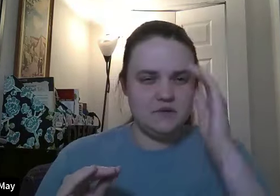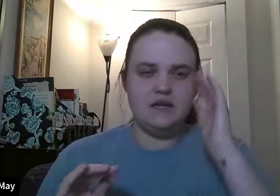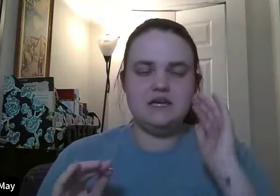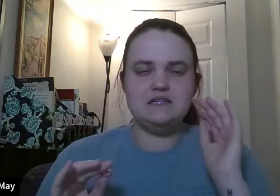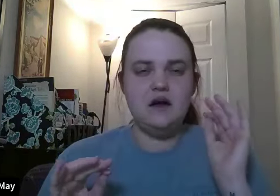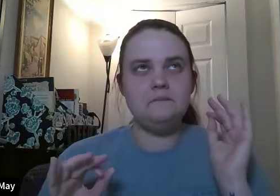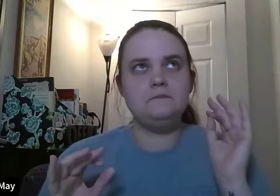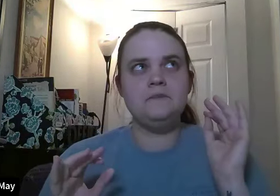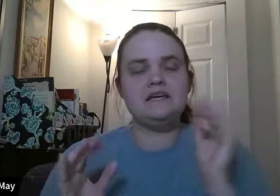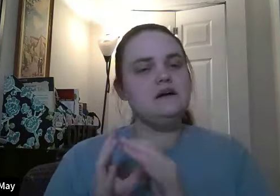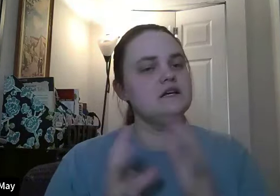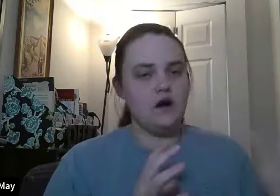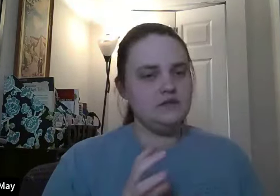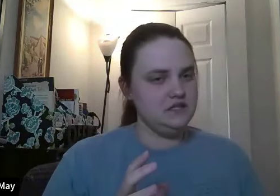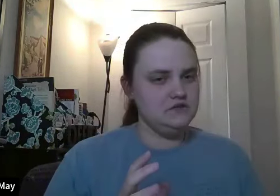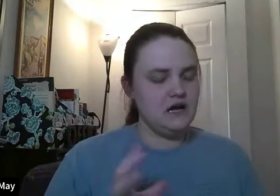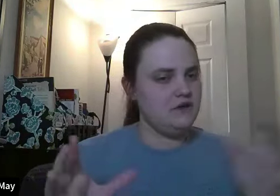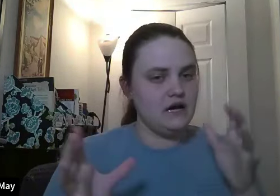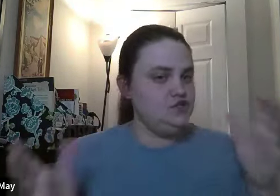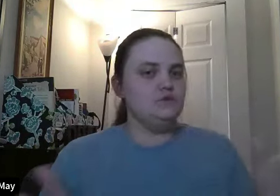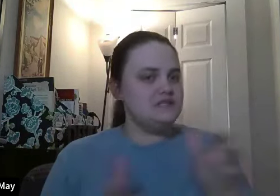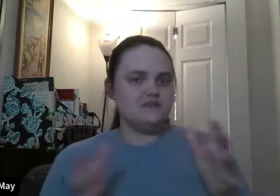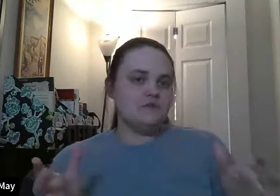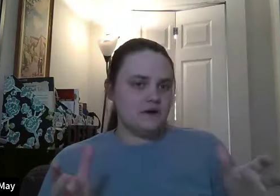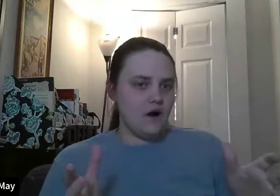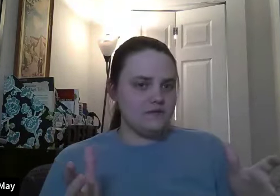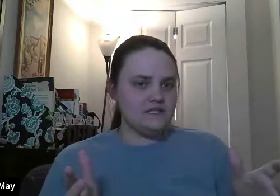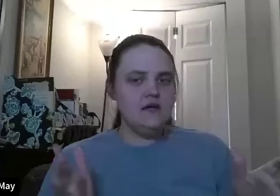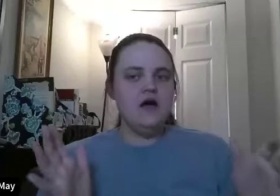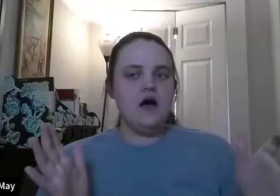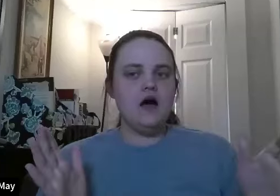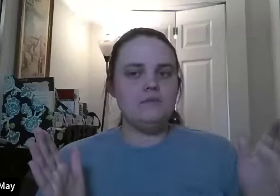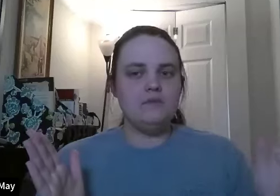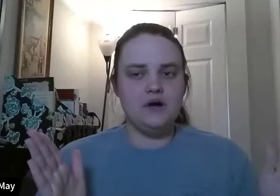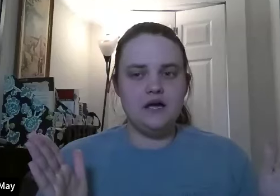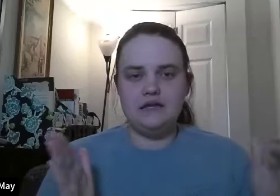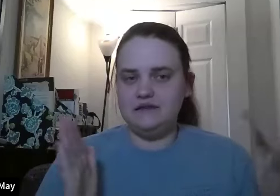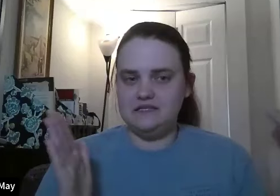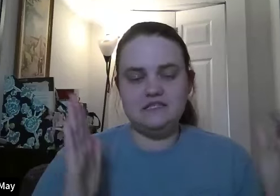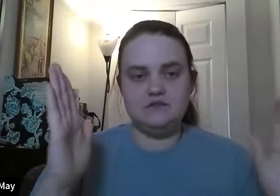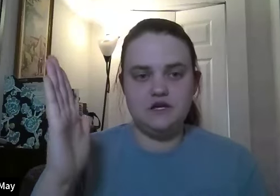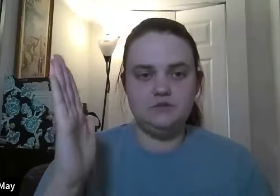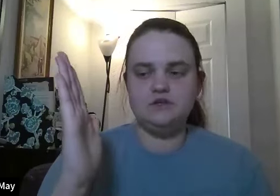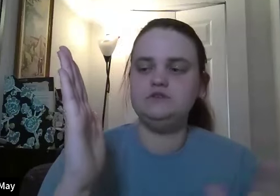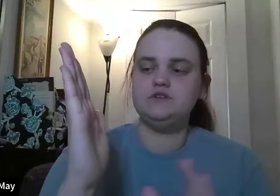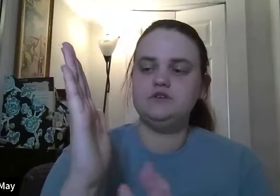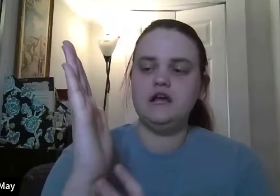be, it's not as commonly used. I don't see this one very often. But this is the sign you would do. So you're going to have